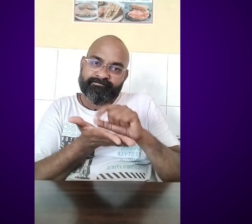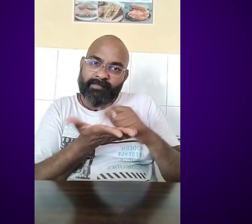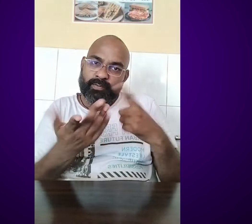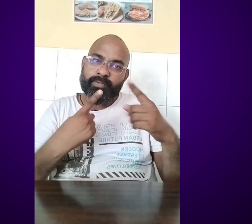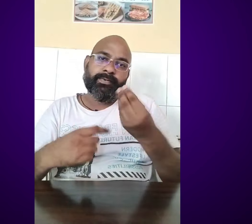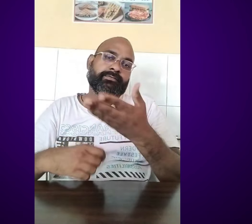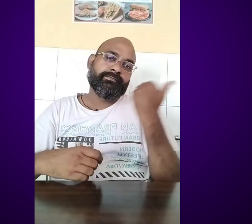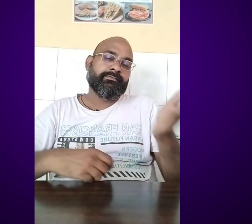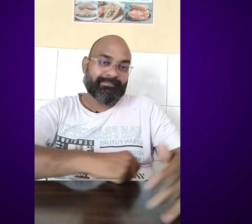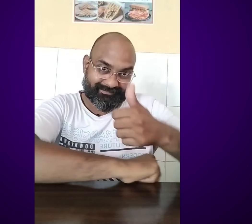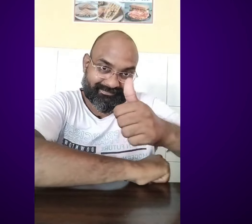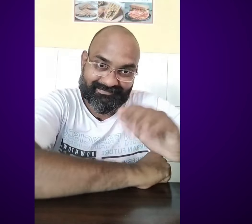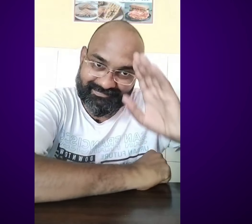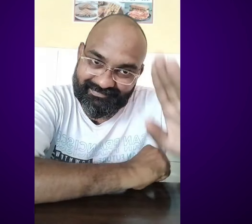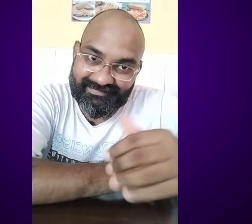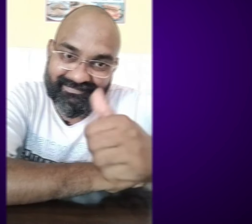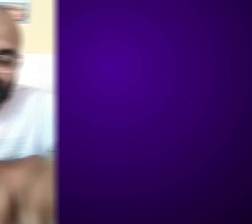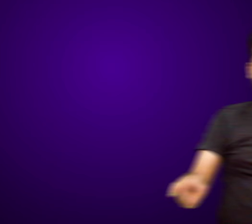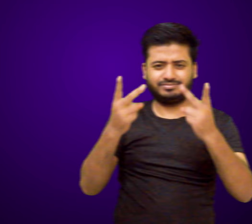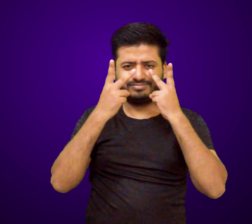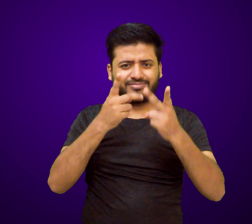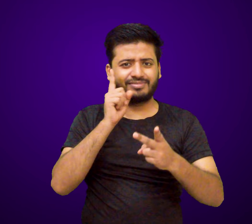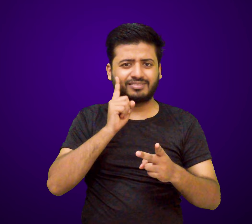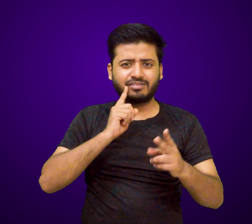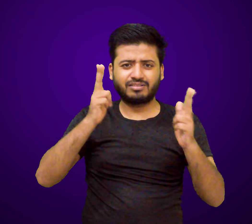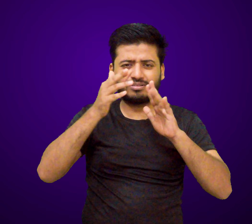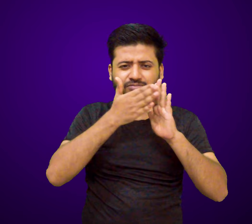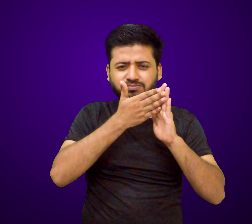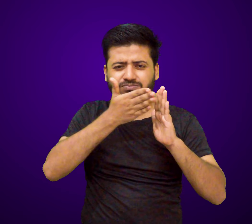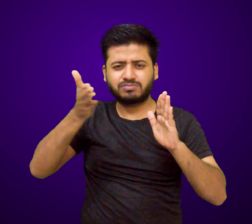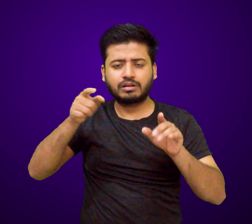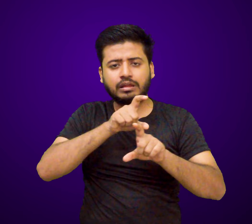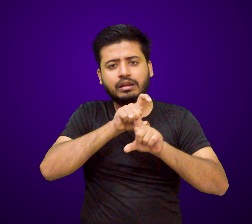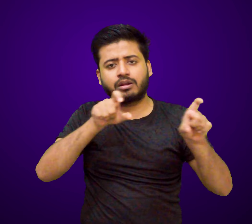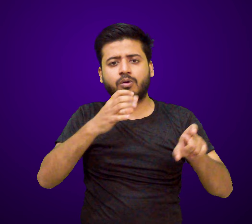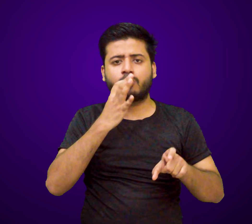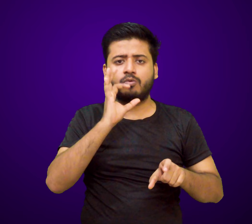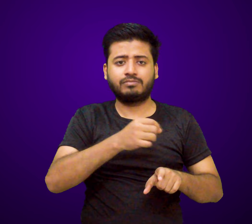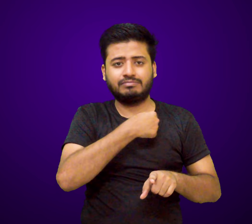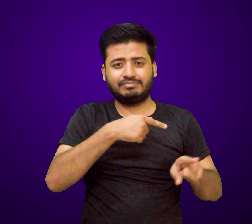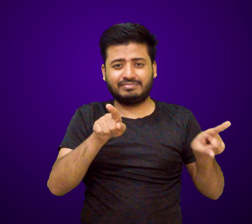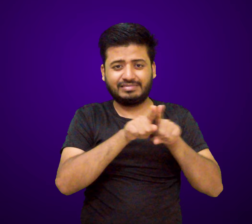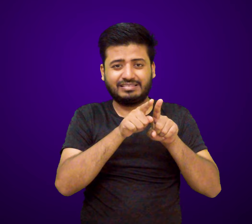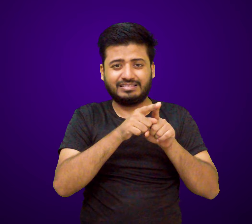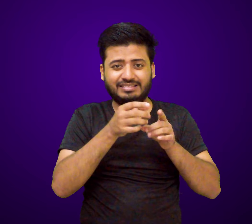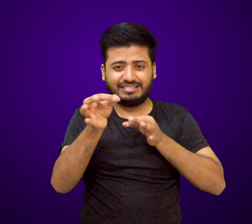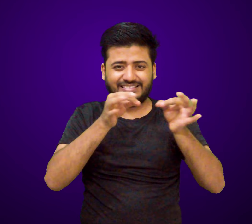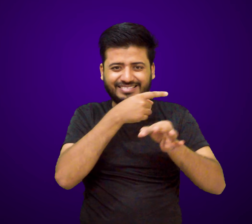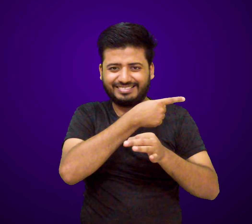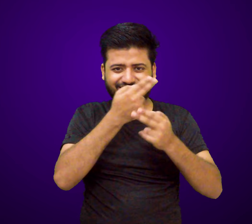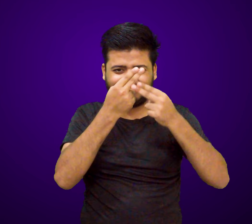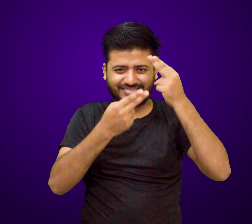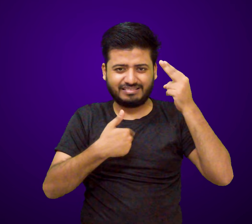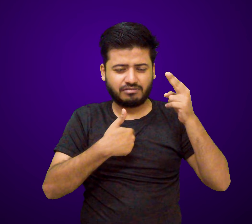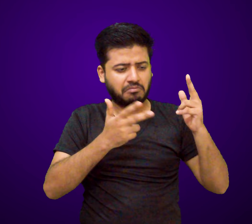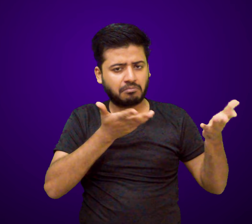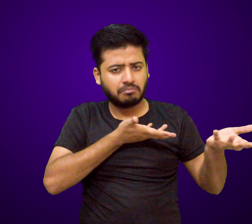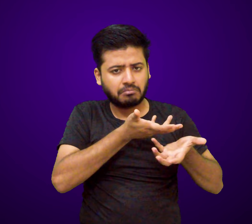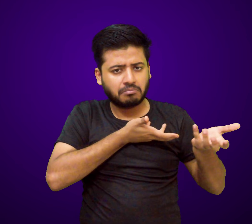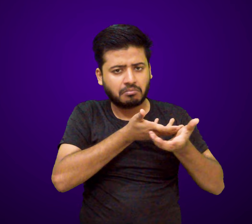applying for disability benefits with mobility issues, your application letter should clearly and specifically describe how your condition affects your